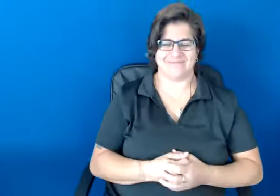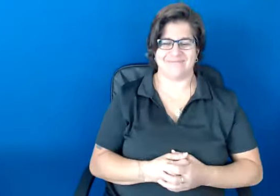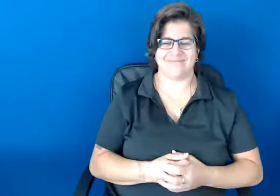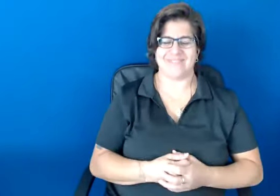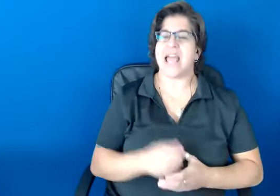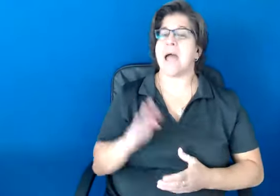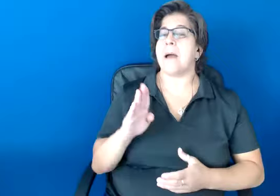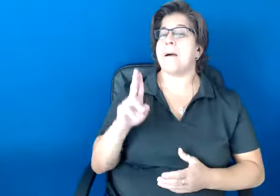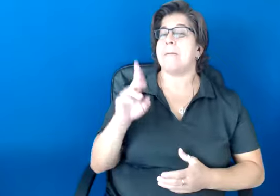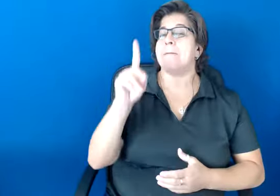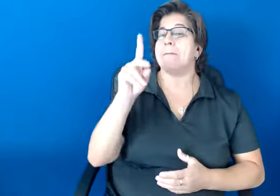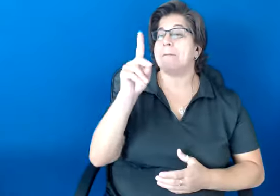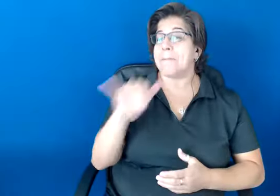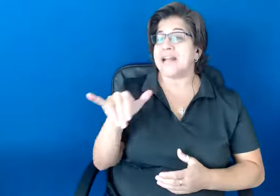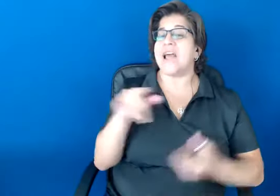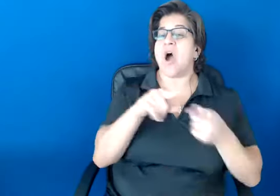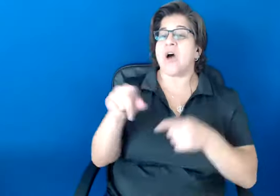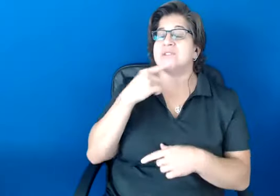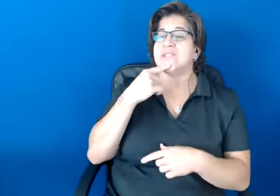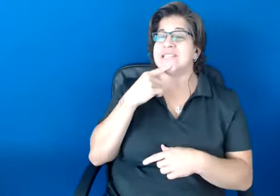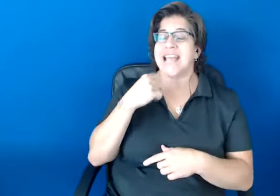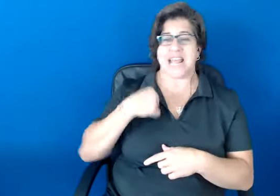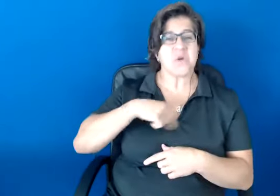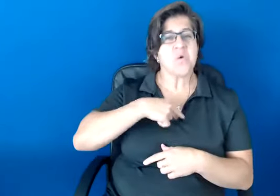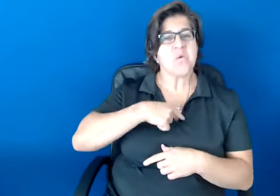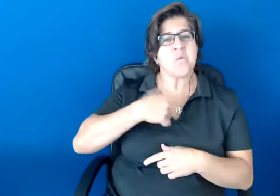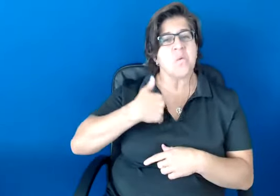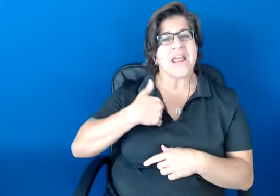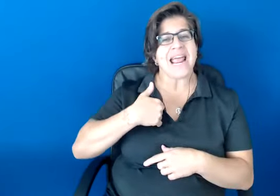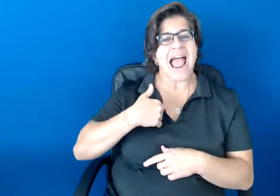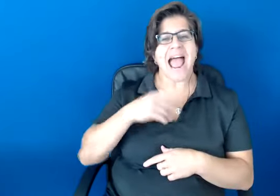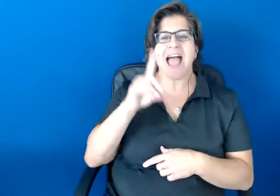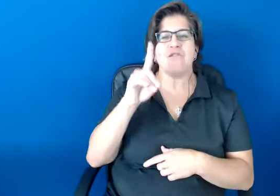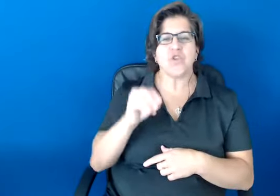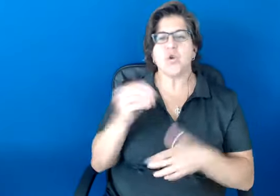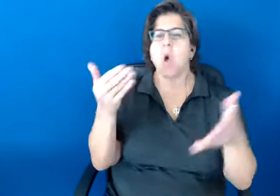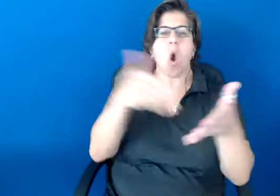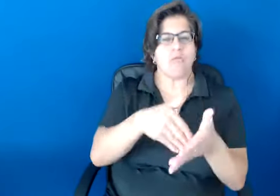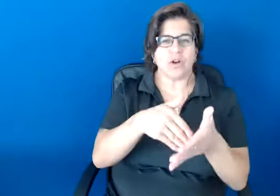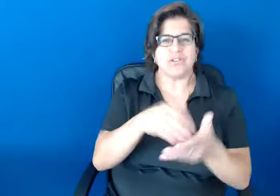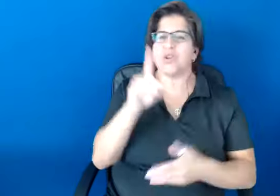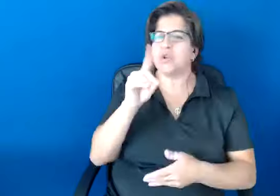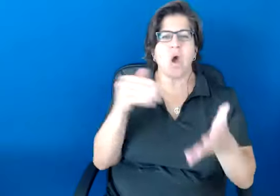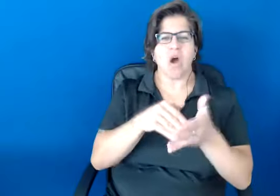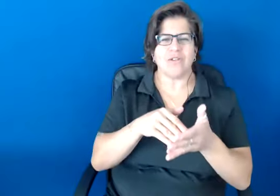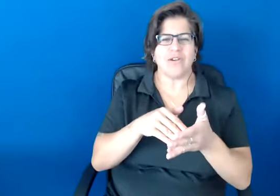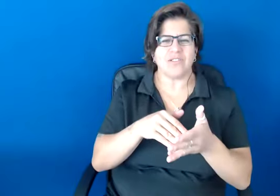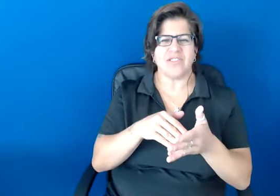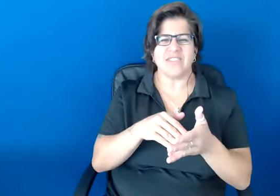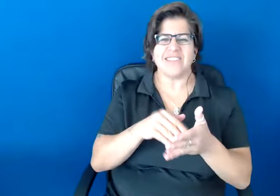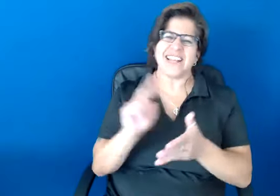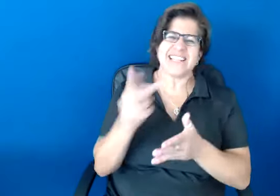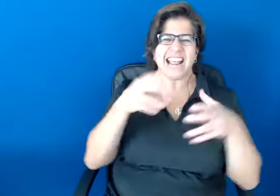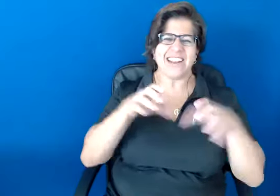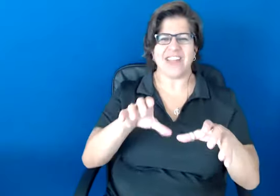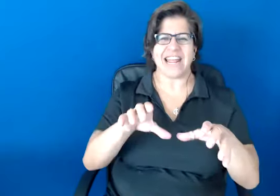get, you know, that we get to do do-overs. She says we get to repeat for correction. And I've